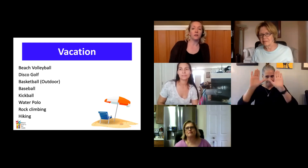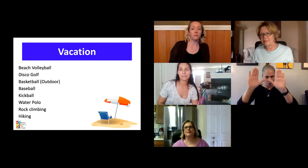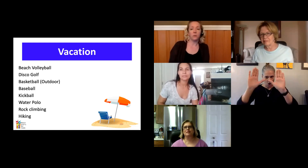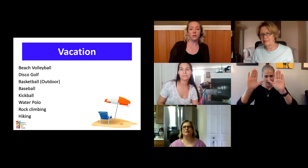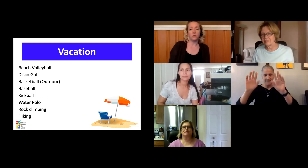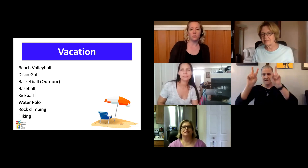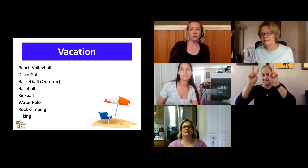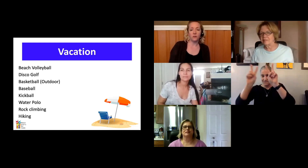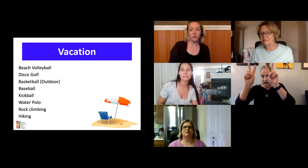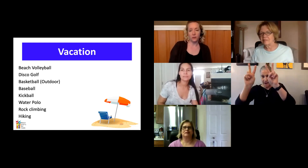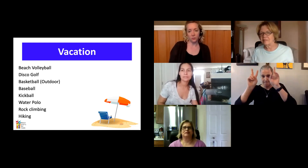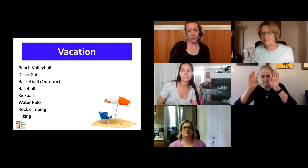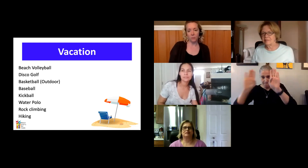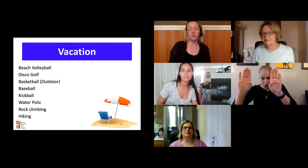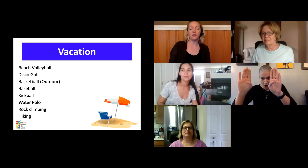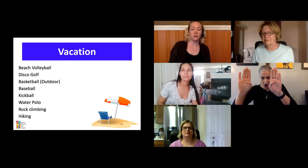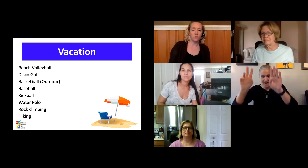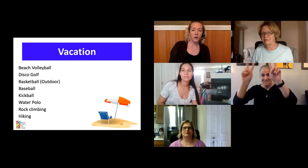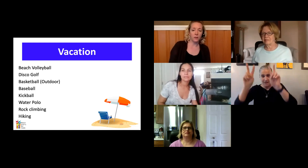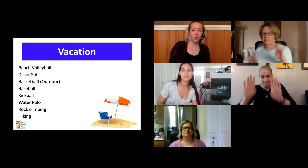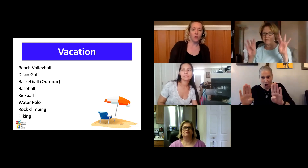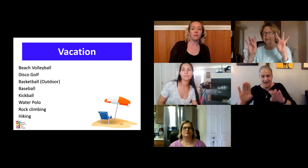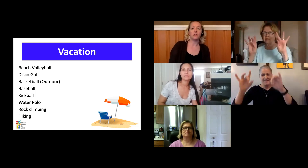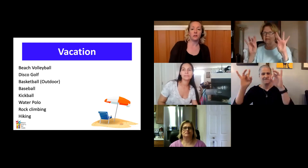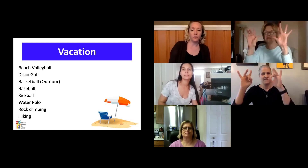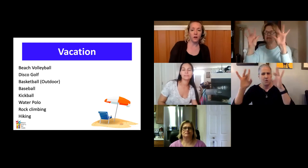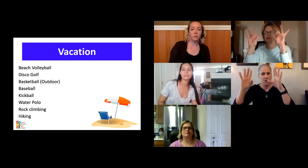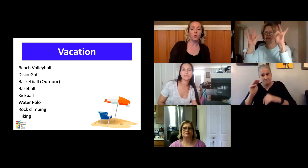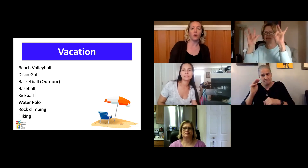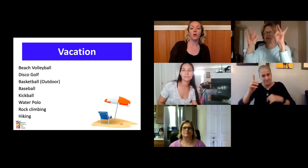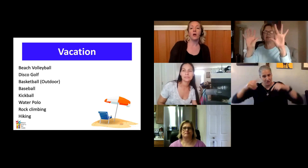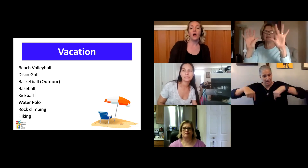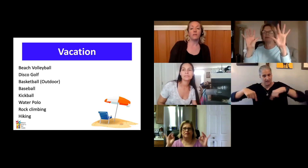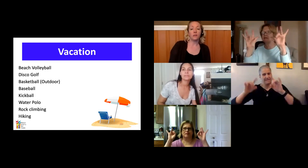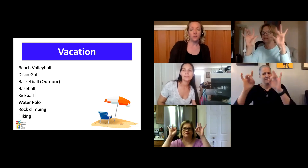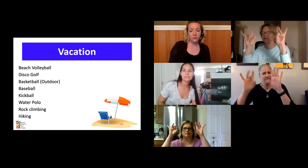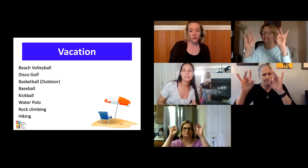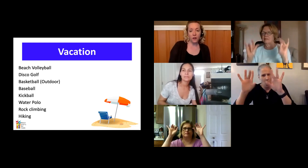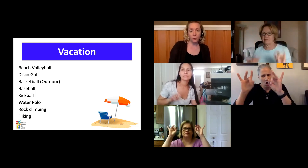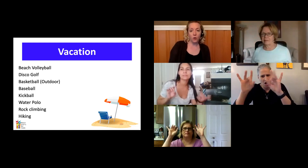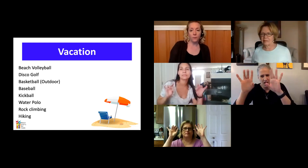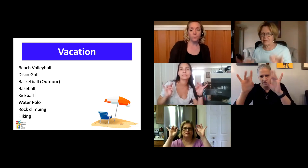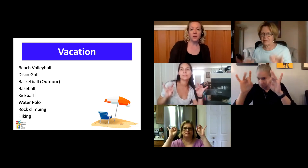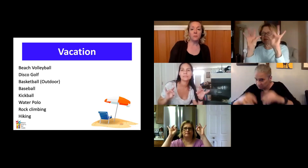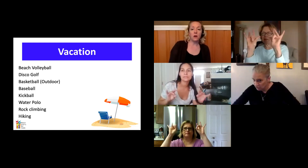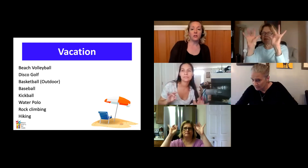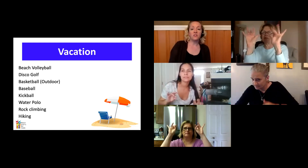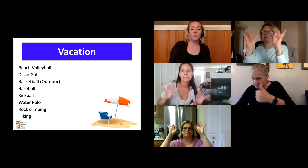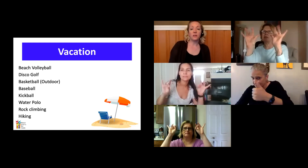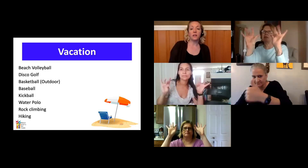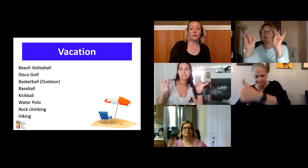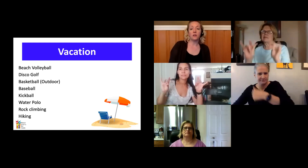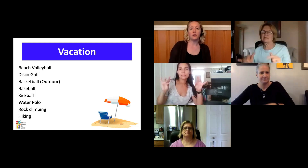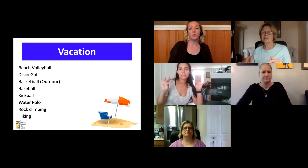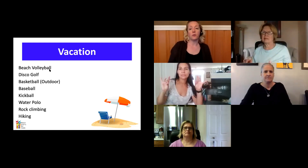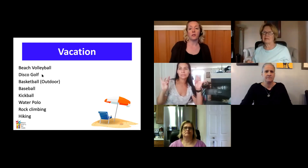differently sometimes. I've seen this for volleyball. I've seen this for volleyball. I've seen this for volleyball. In Maryland, typically, this is what we see. Your